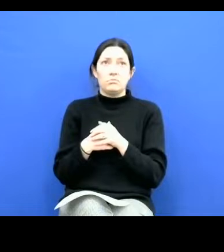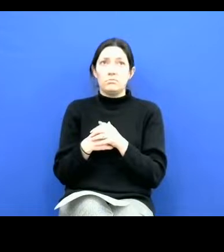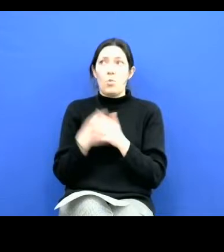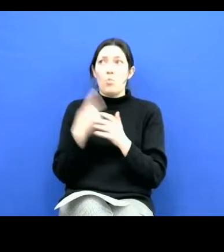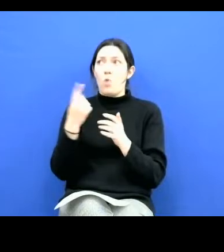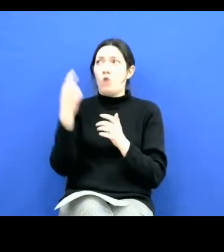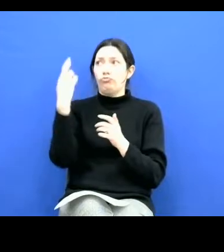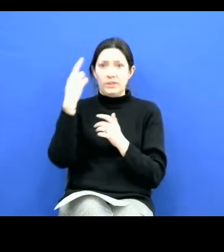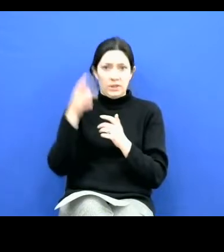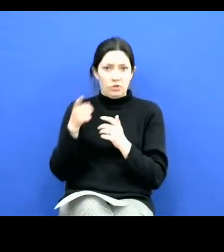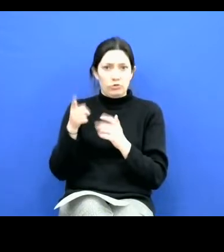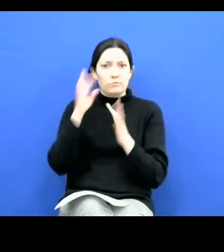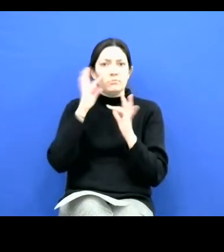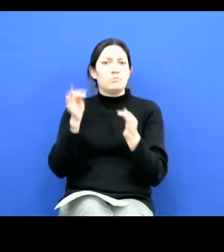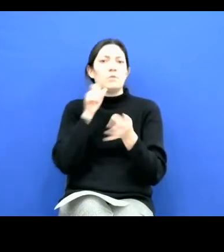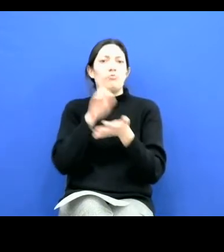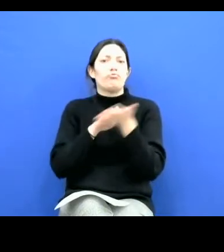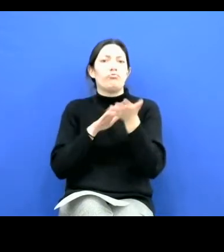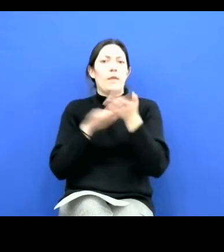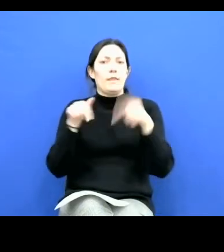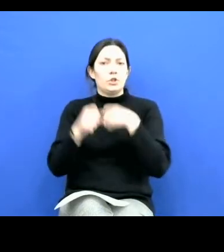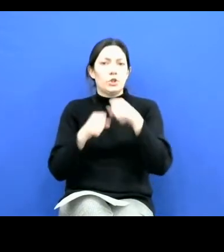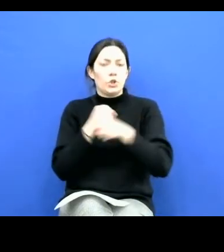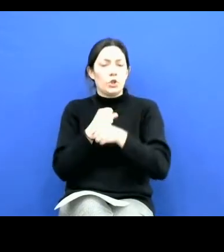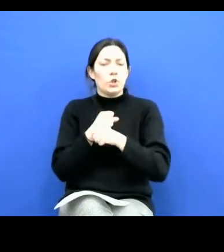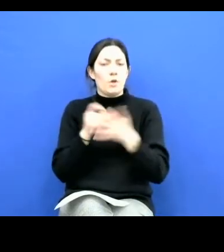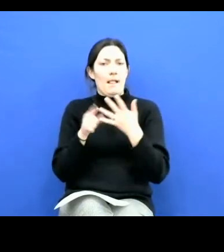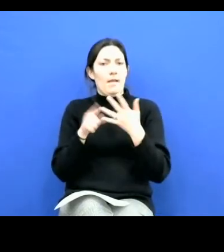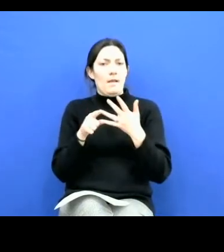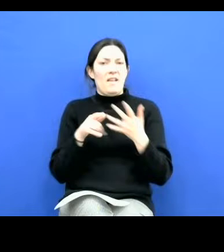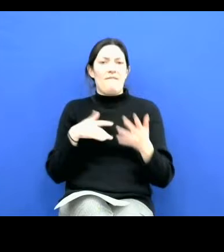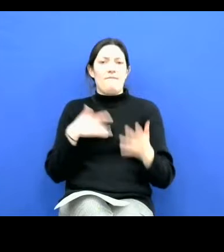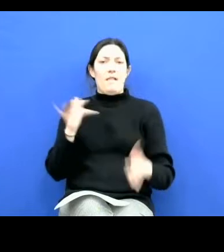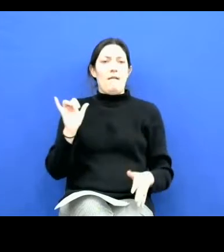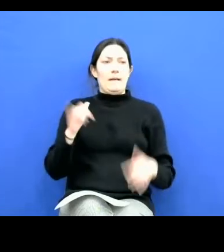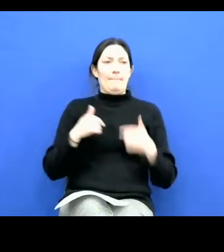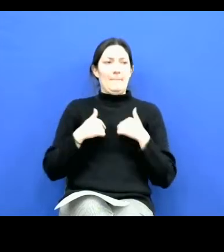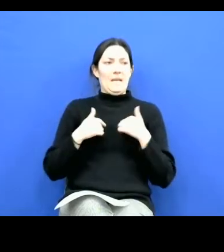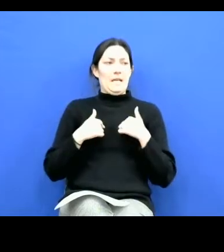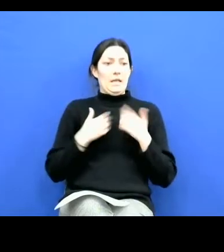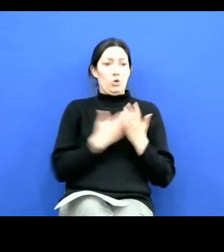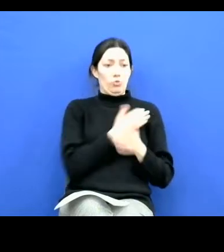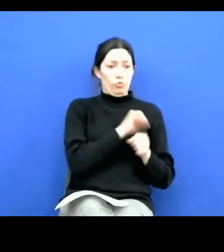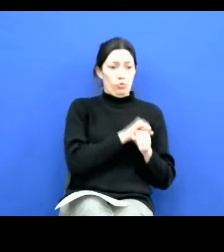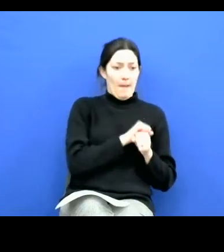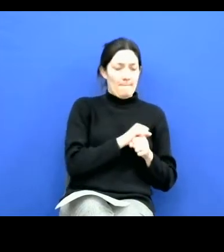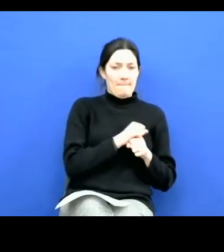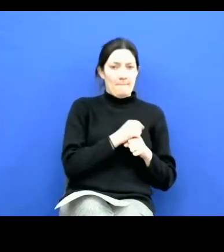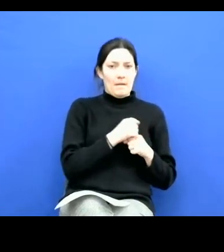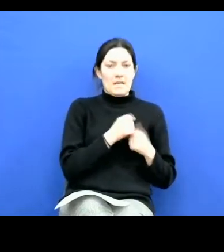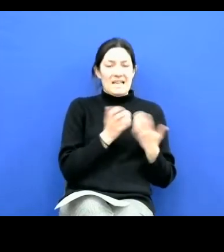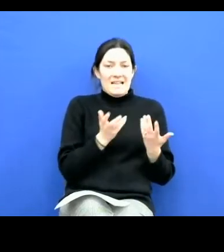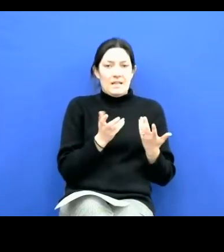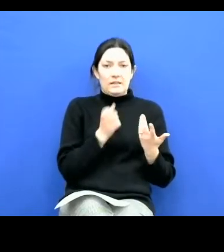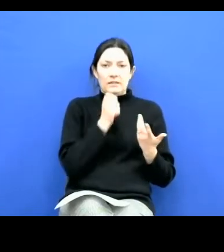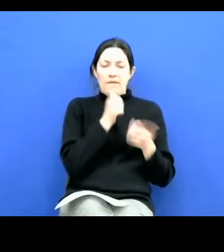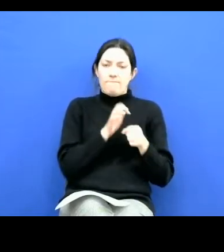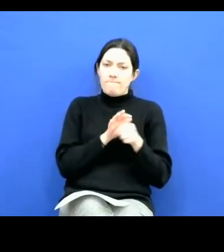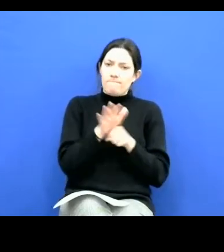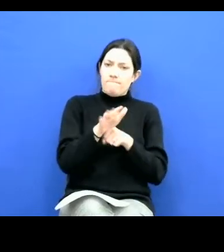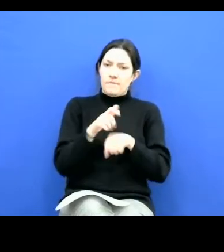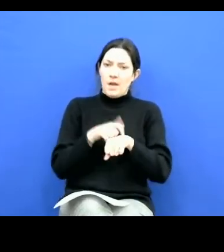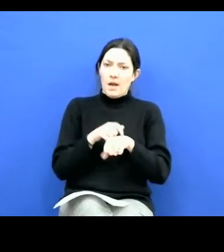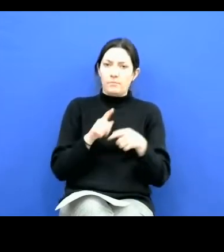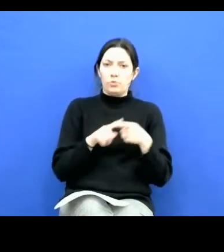reasons she didn't run this year is because she felt that with her new job, she wouldn't have the full time